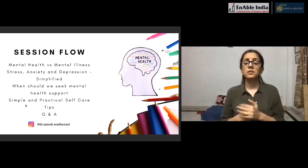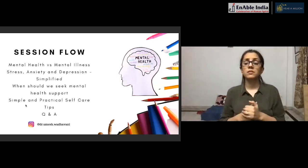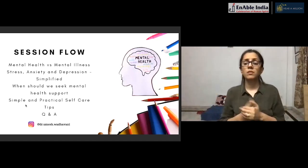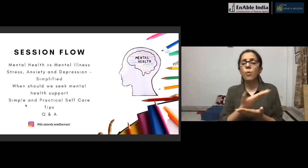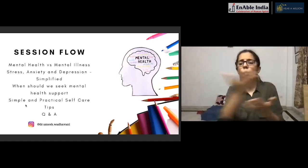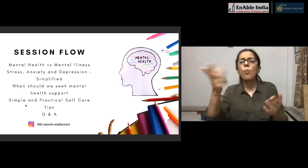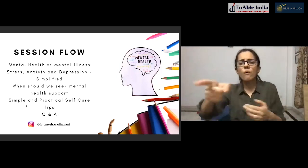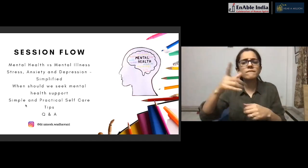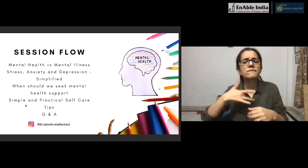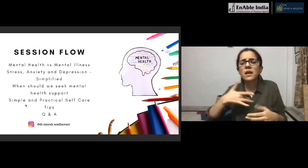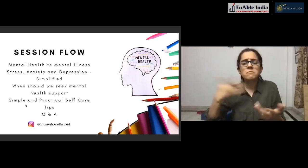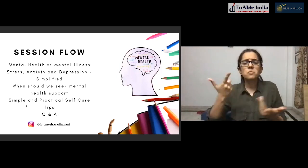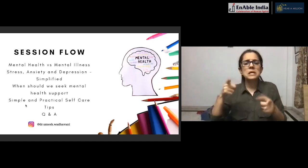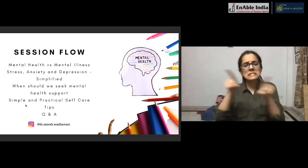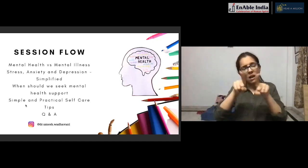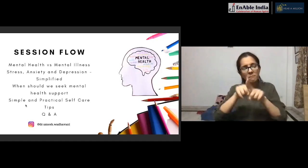else?